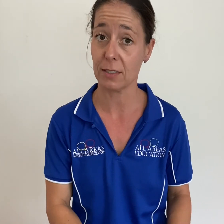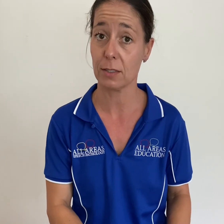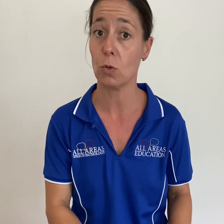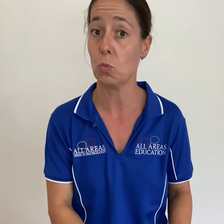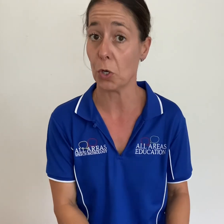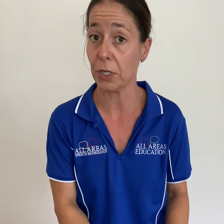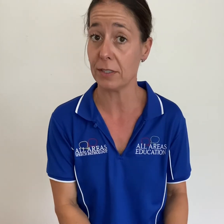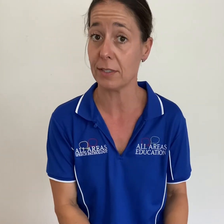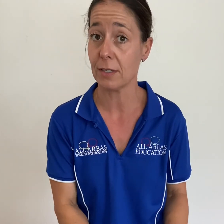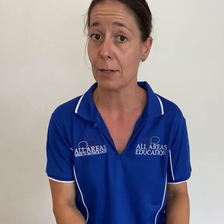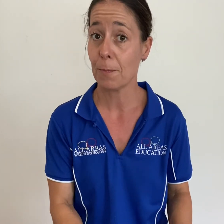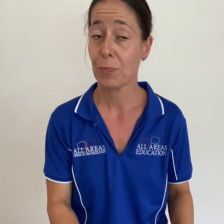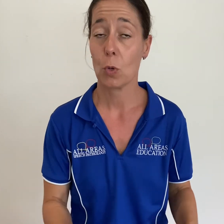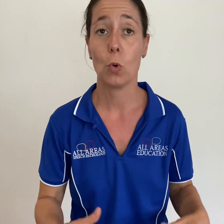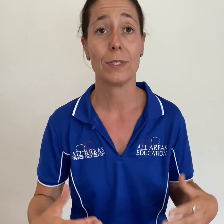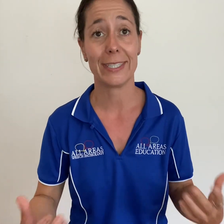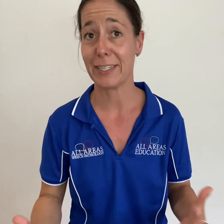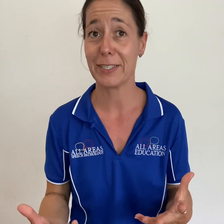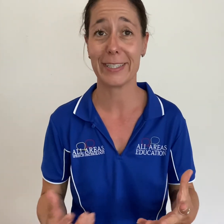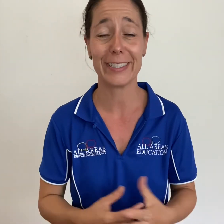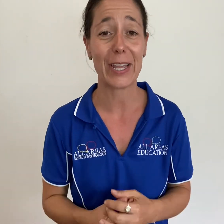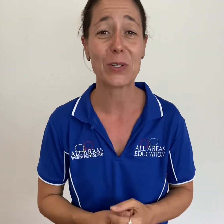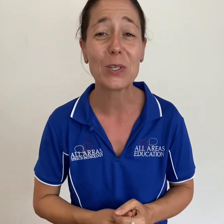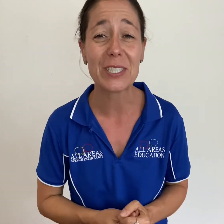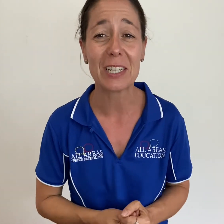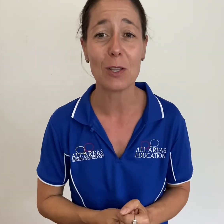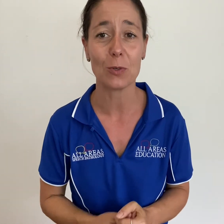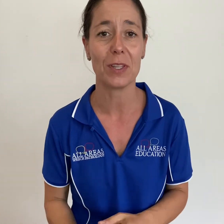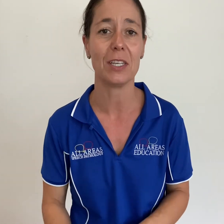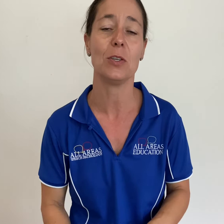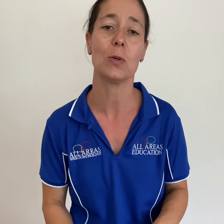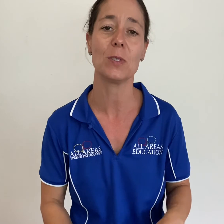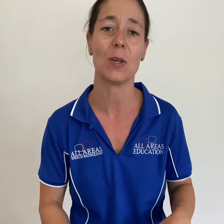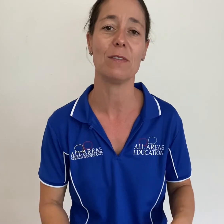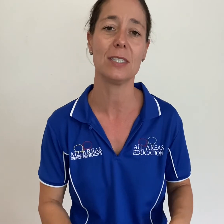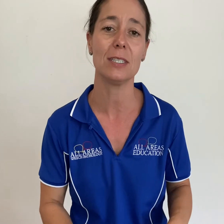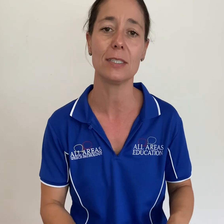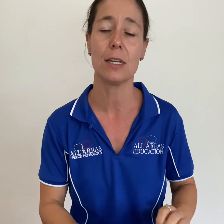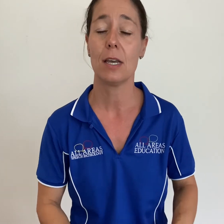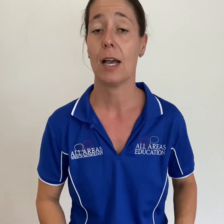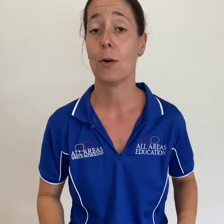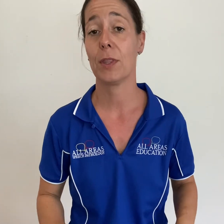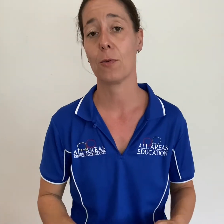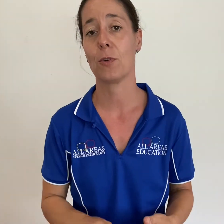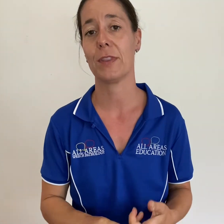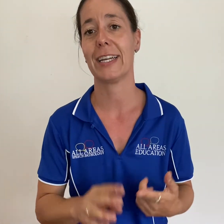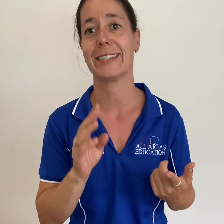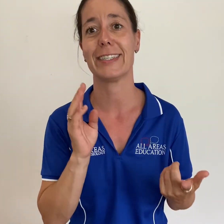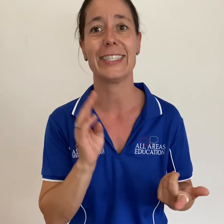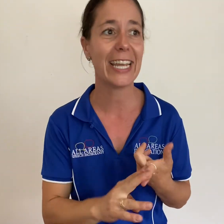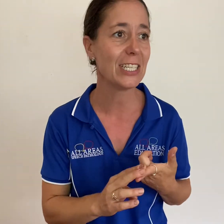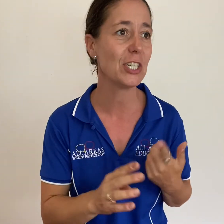or words or sentences that you're using a lot within your services, whether or not that's teaching